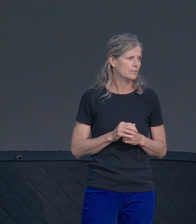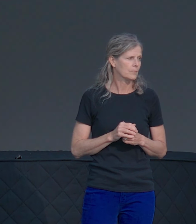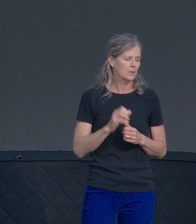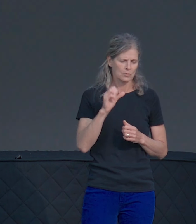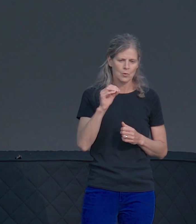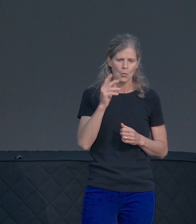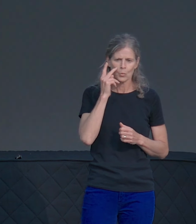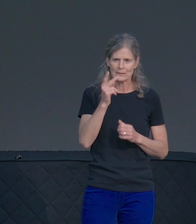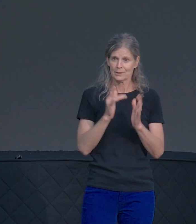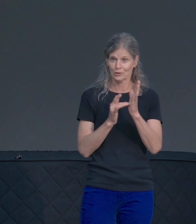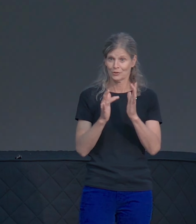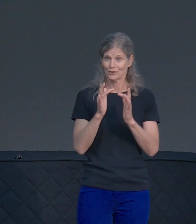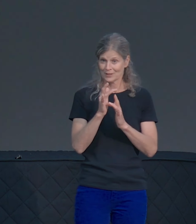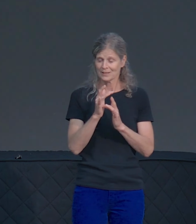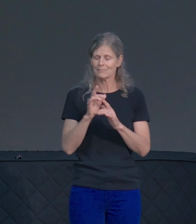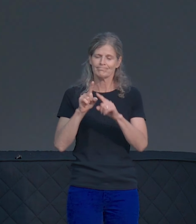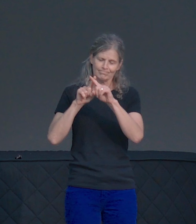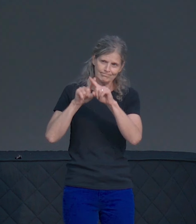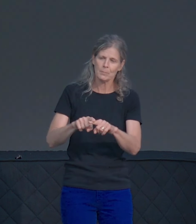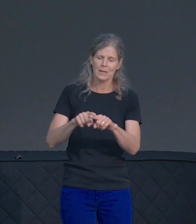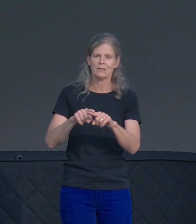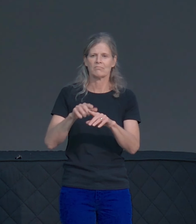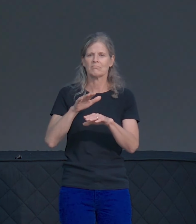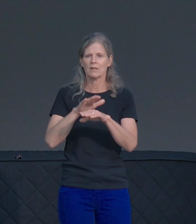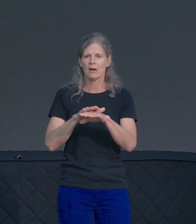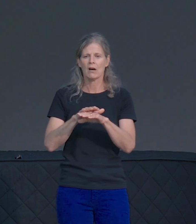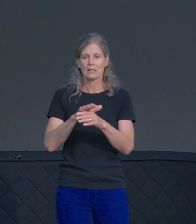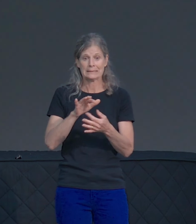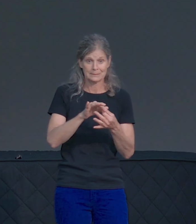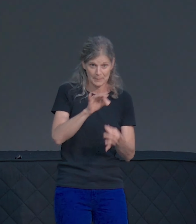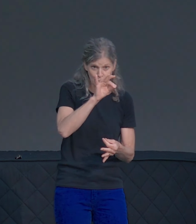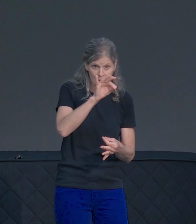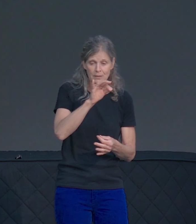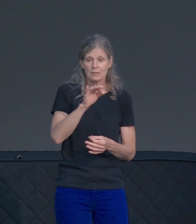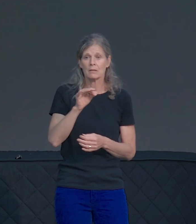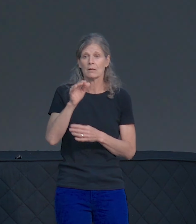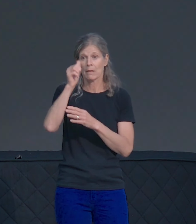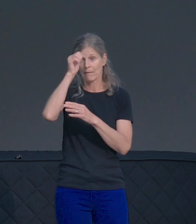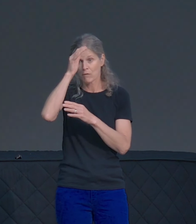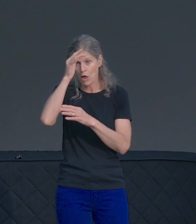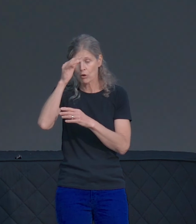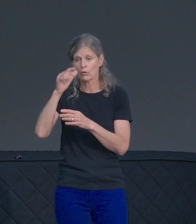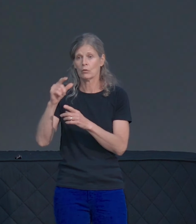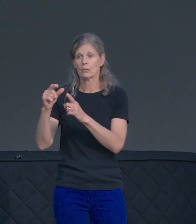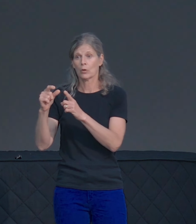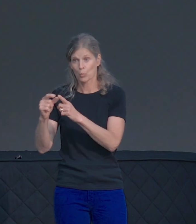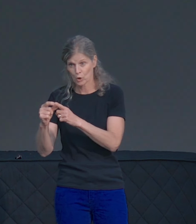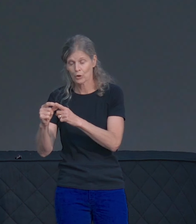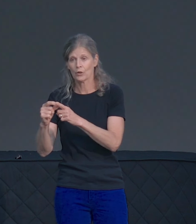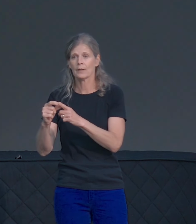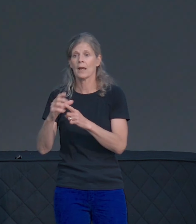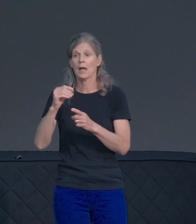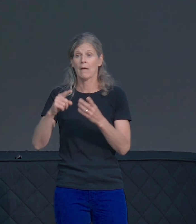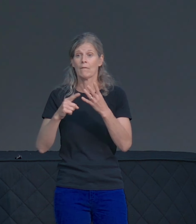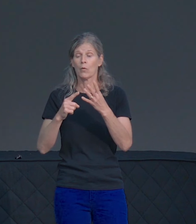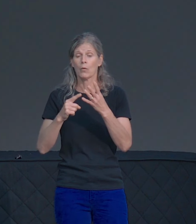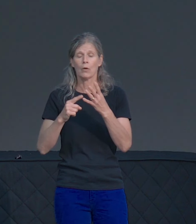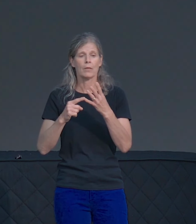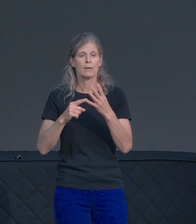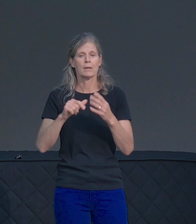And so we see Jesus is dependent on the Spirit, on the Father, on the Word. And fourth, we see